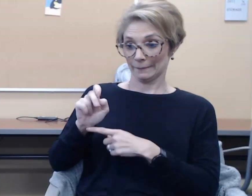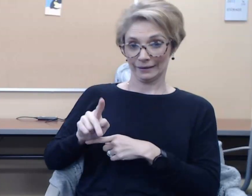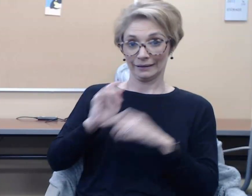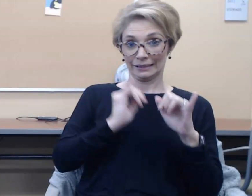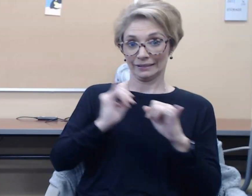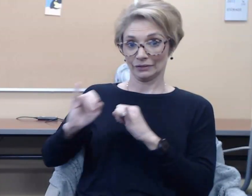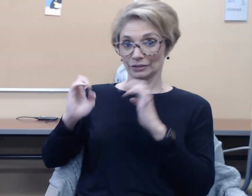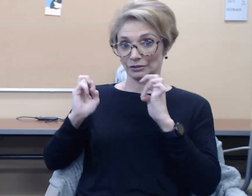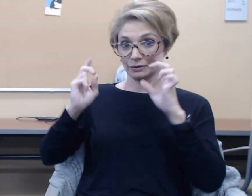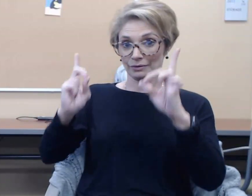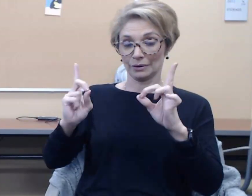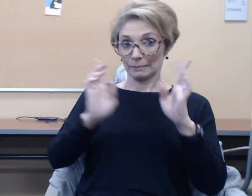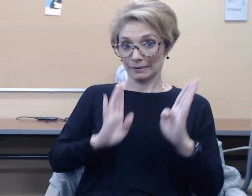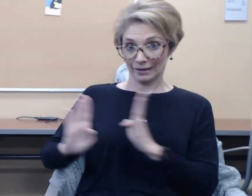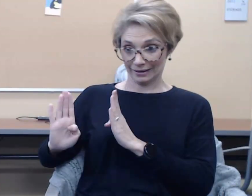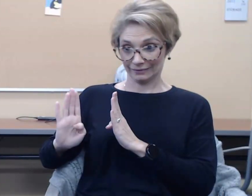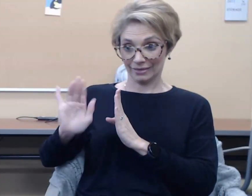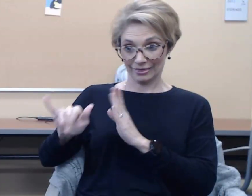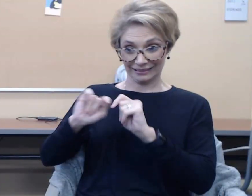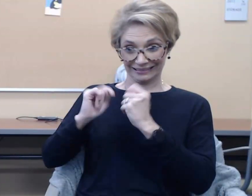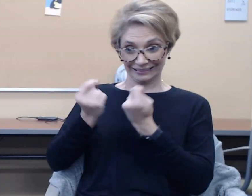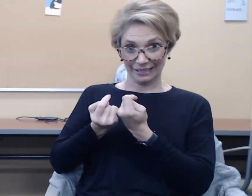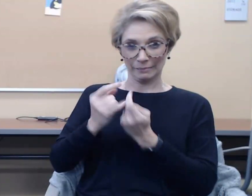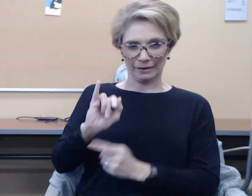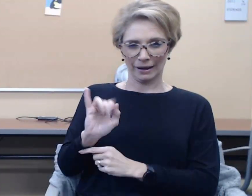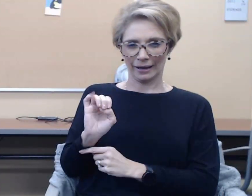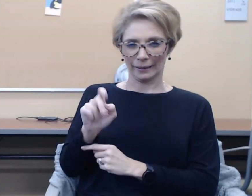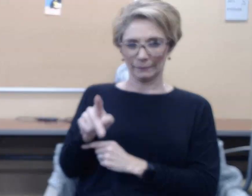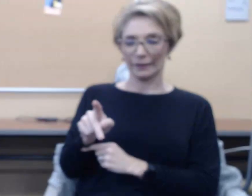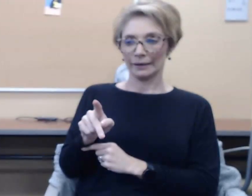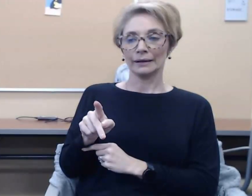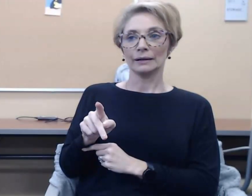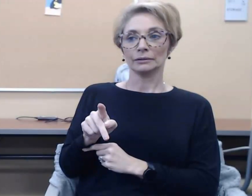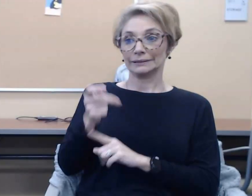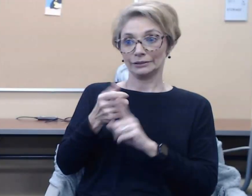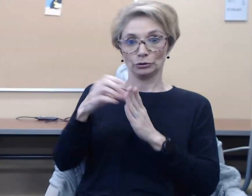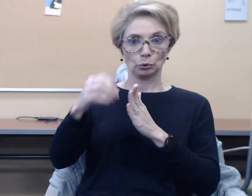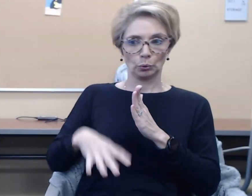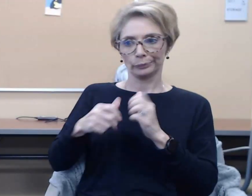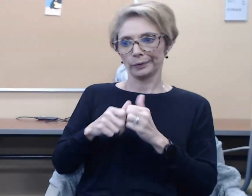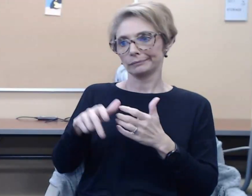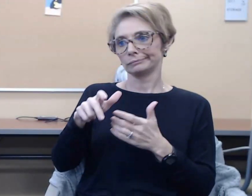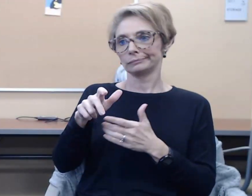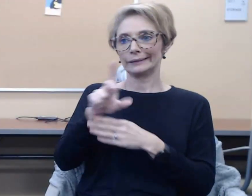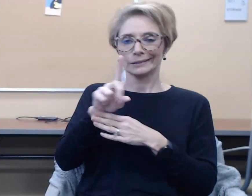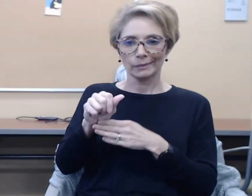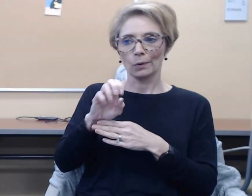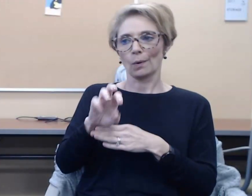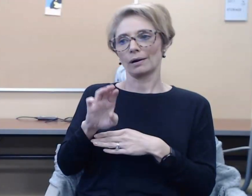individualized education plan teams, so every student with a disability or exceptionality has a